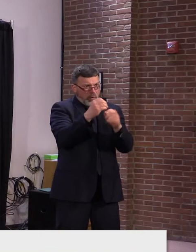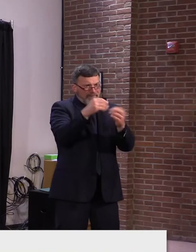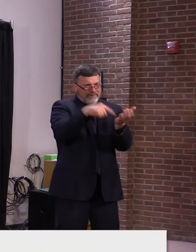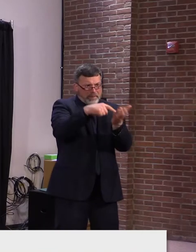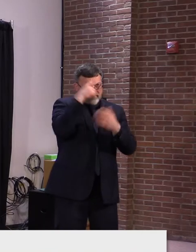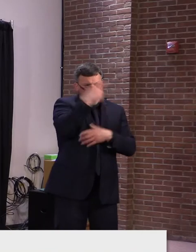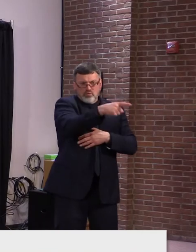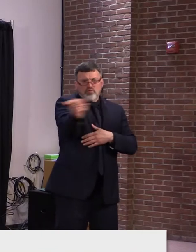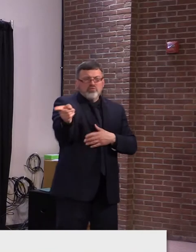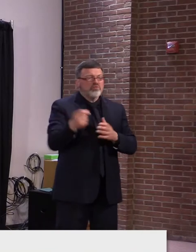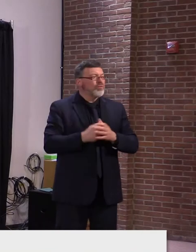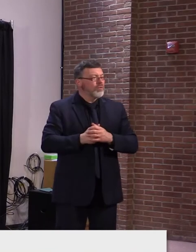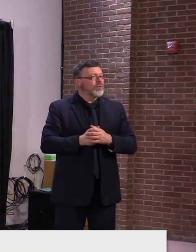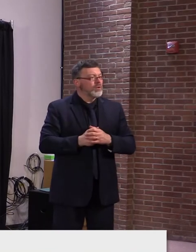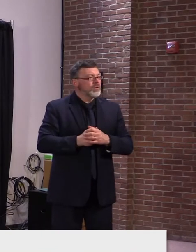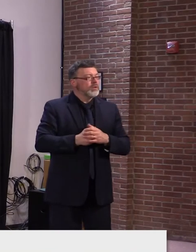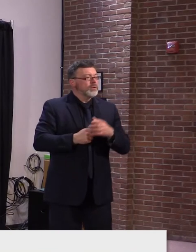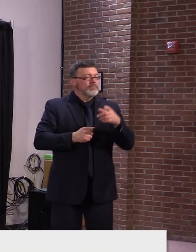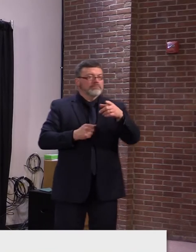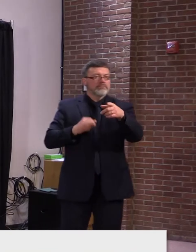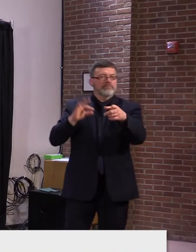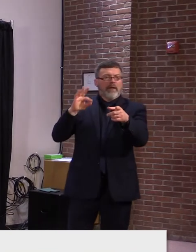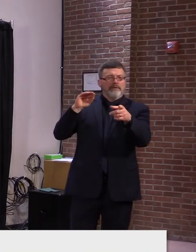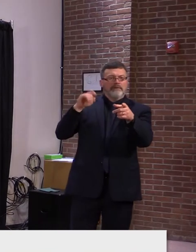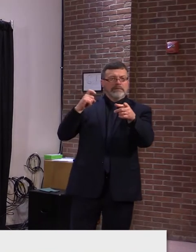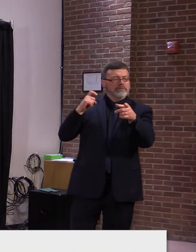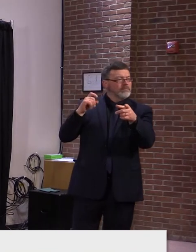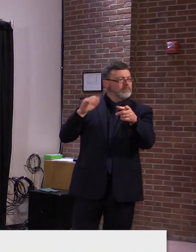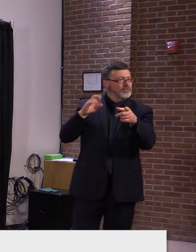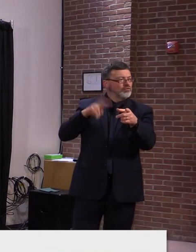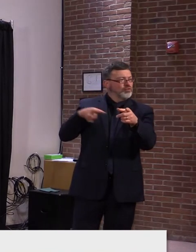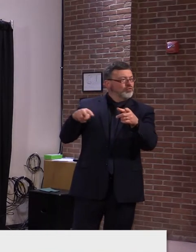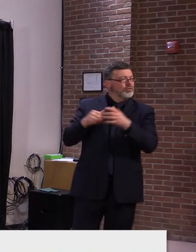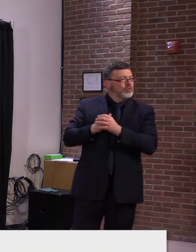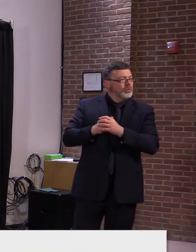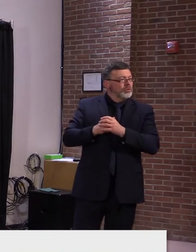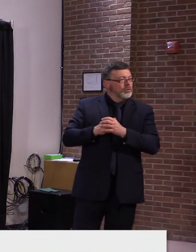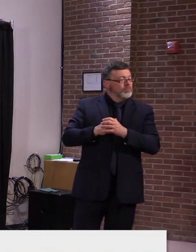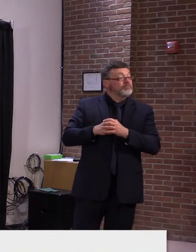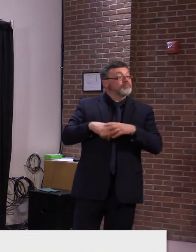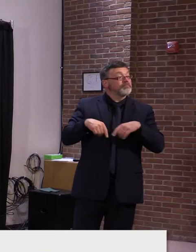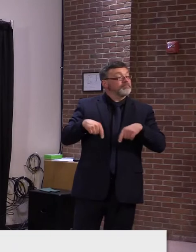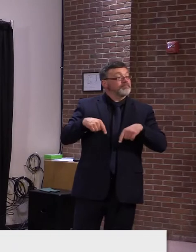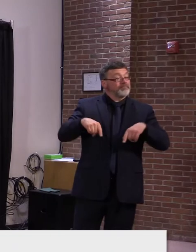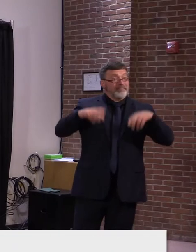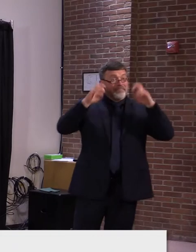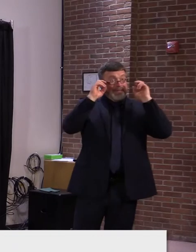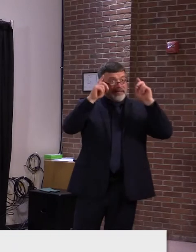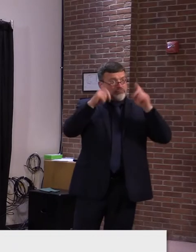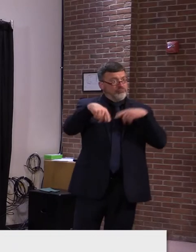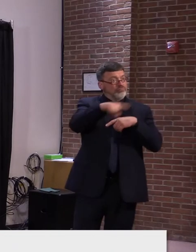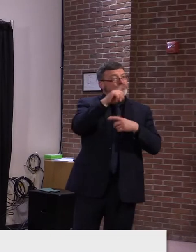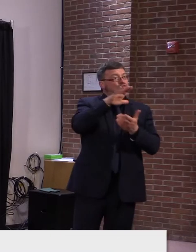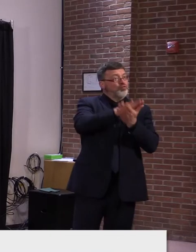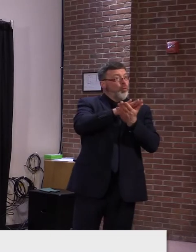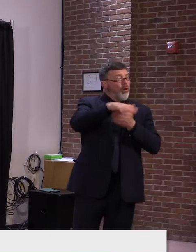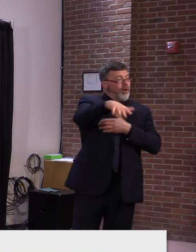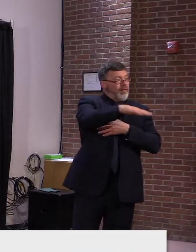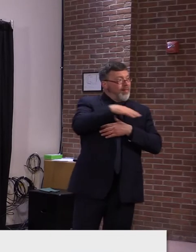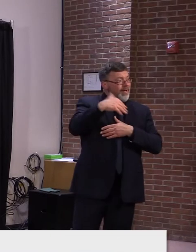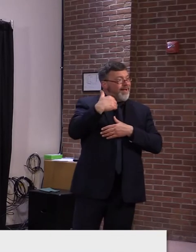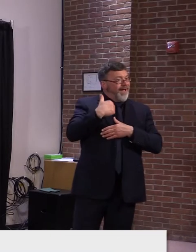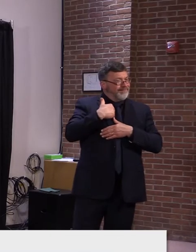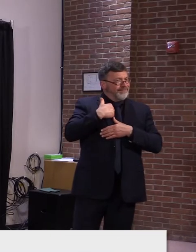It's been a few weeks since lifting the masks in schools. A lot of talk about the social concern when the masks were on and not being able to